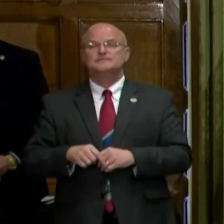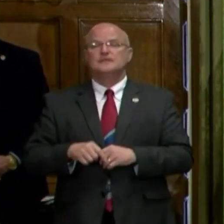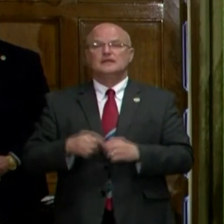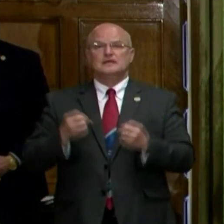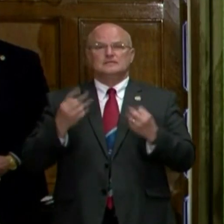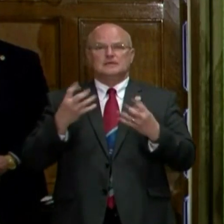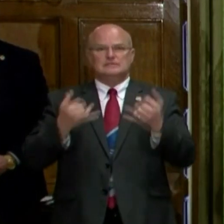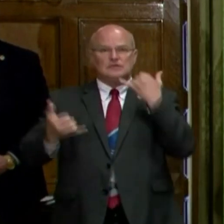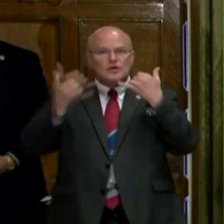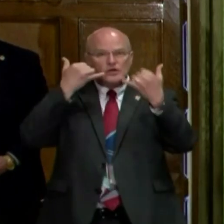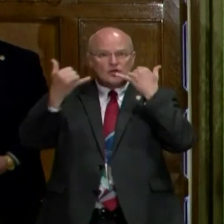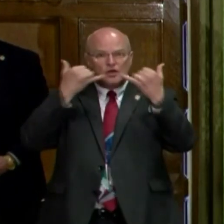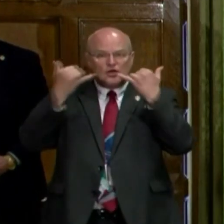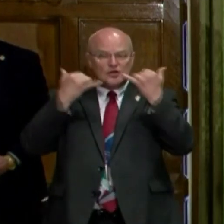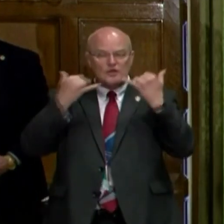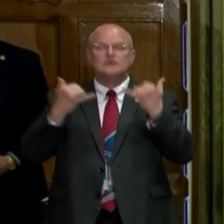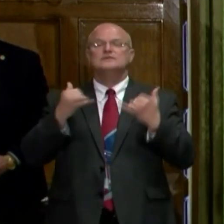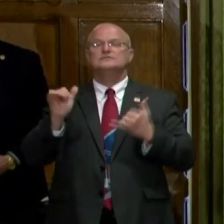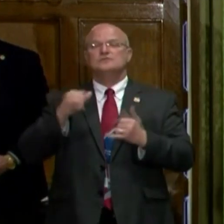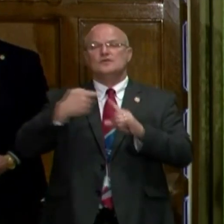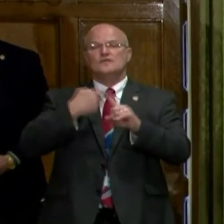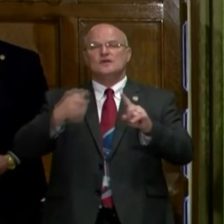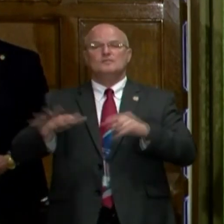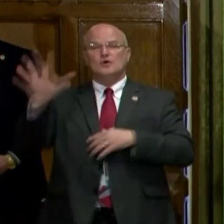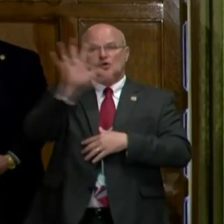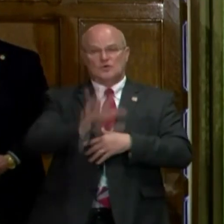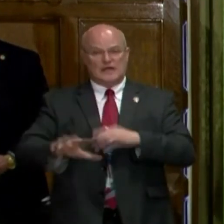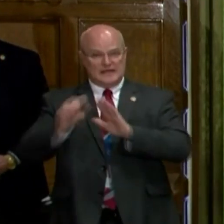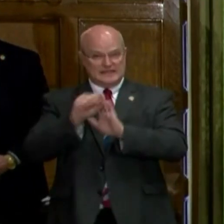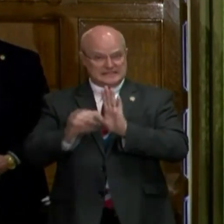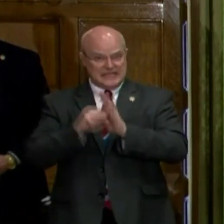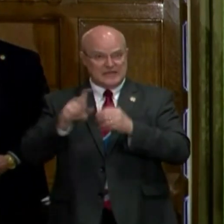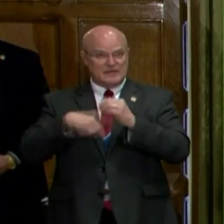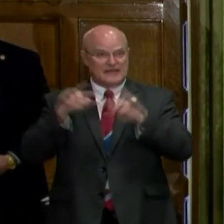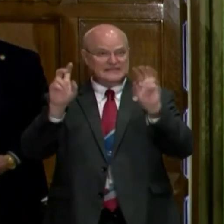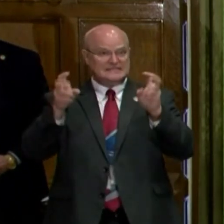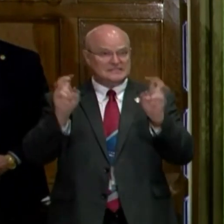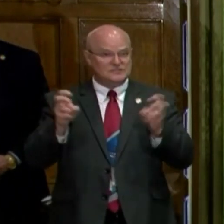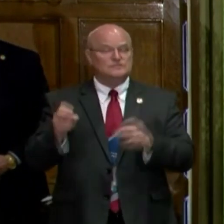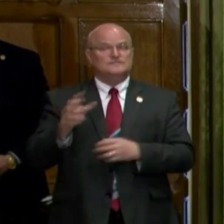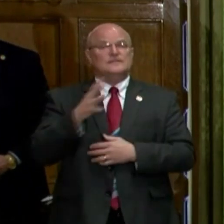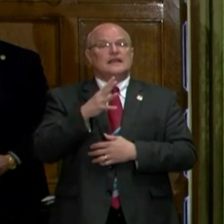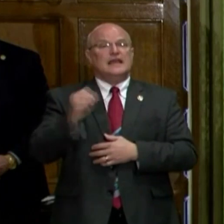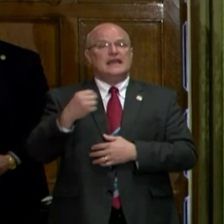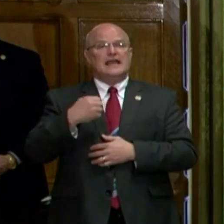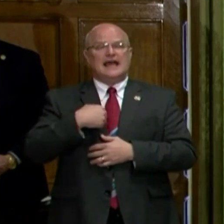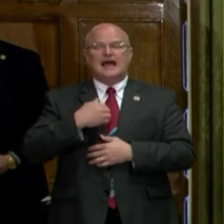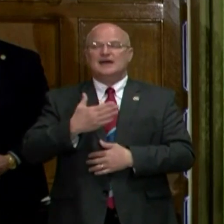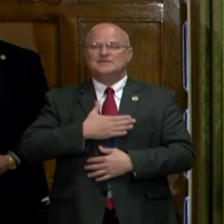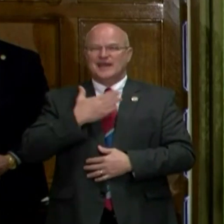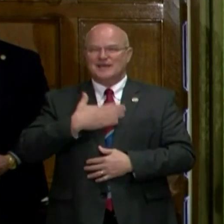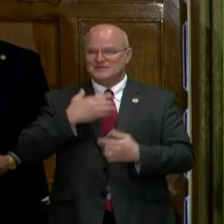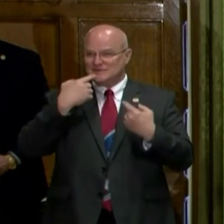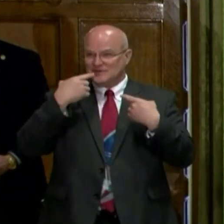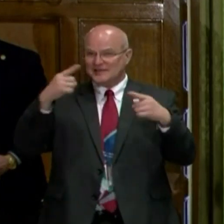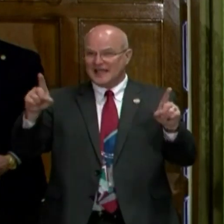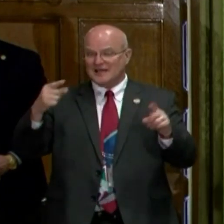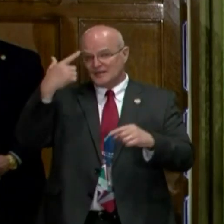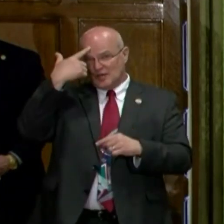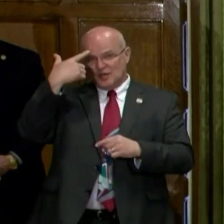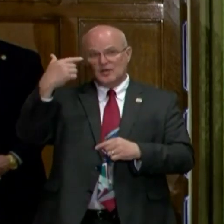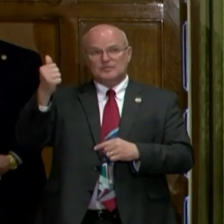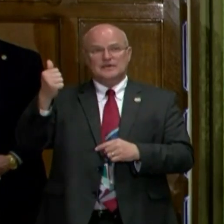lot of calls, as others had, from across the state on this issue, and I'm pleased to say that